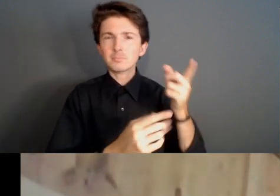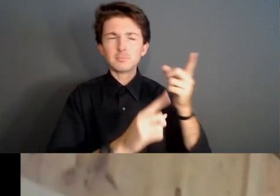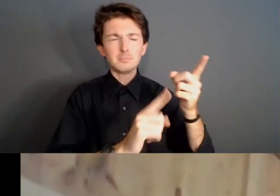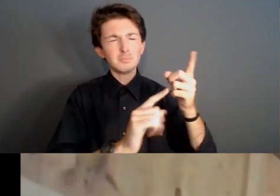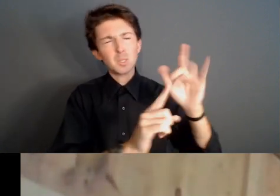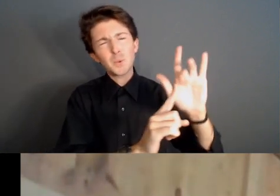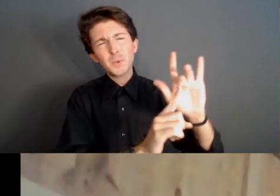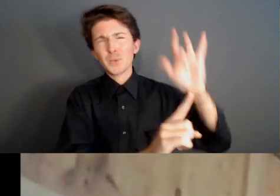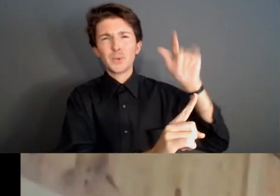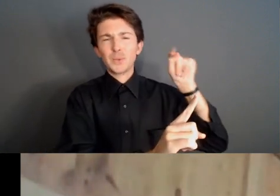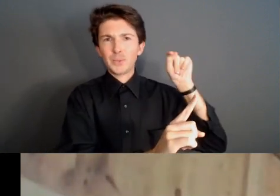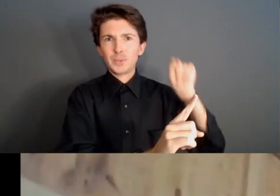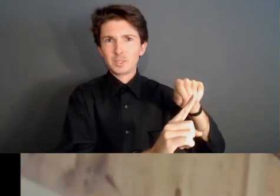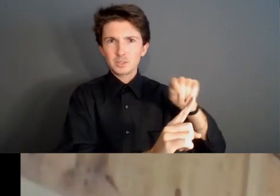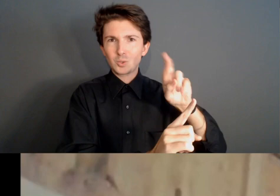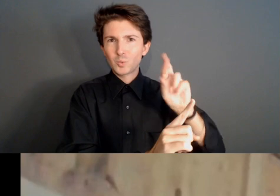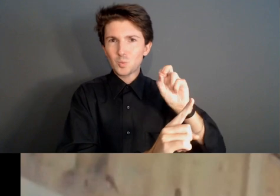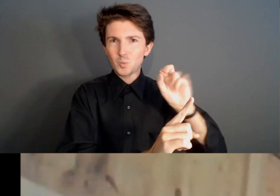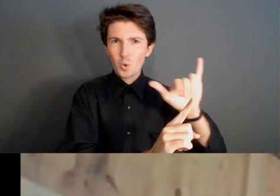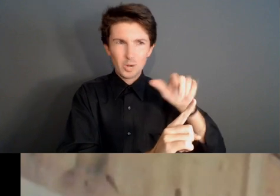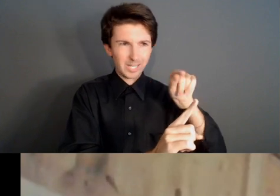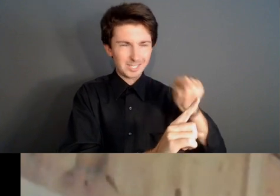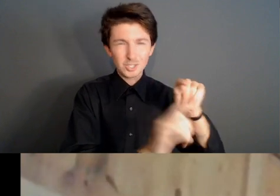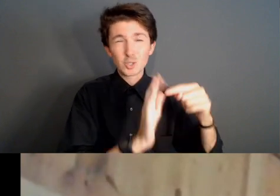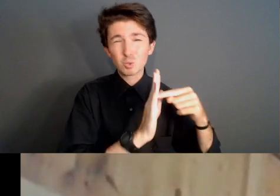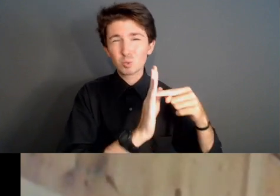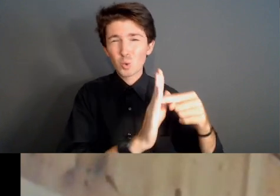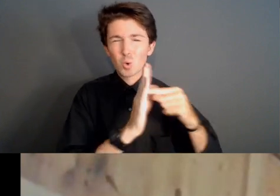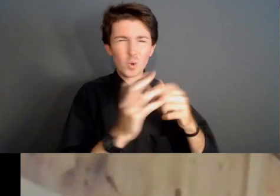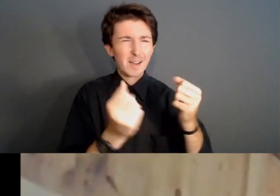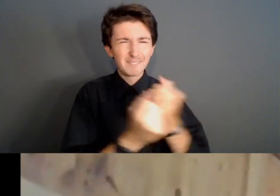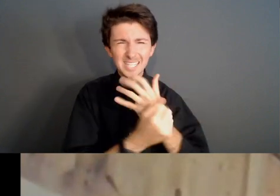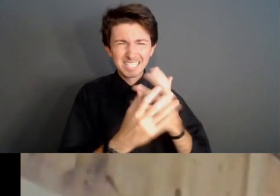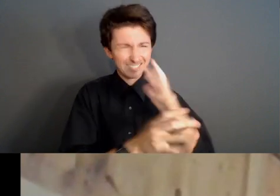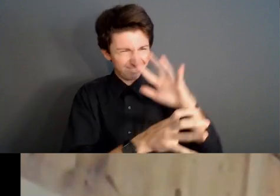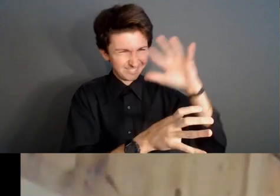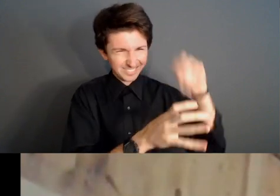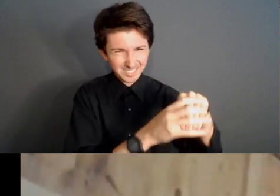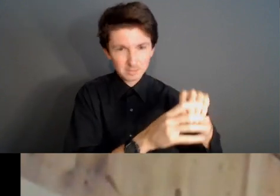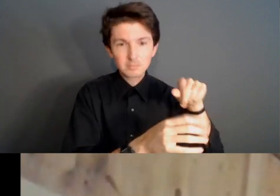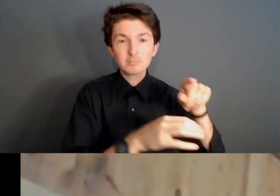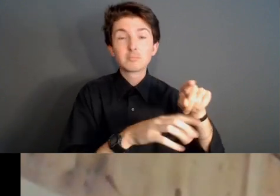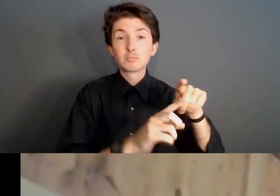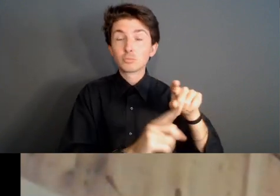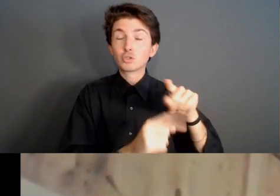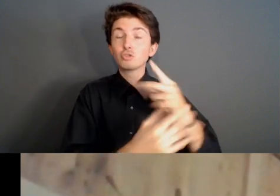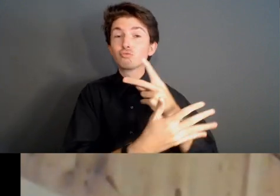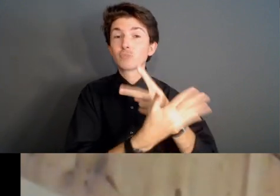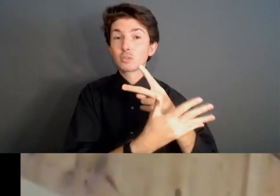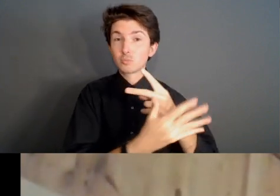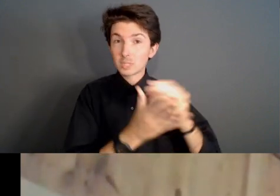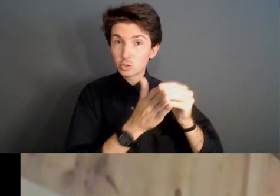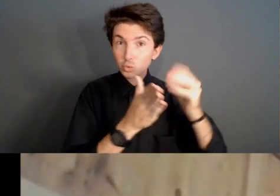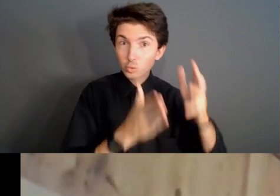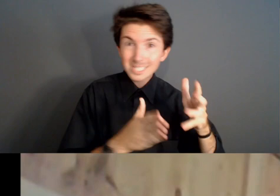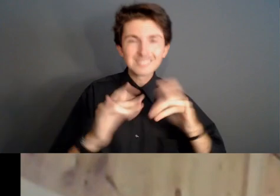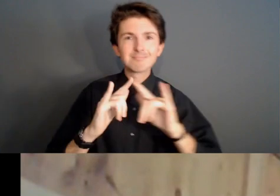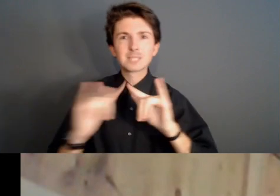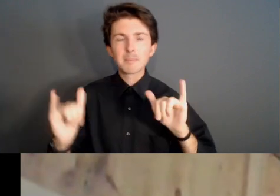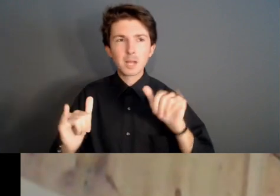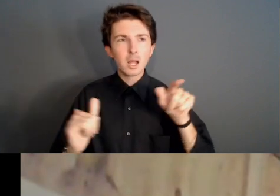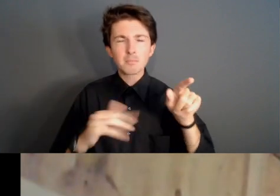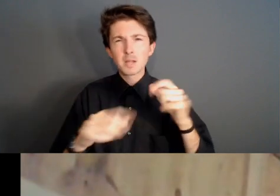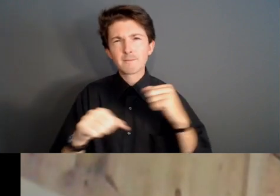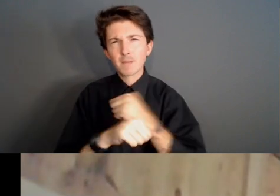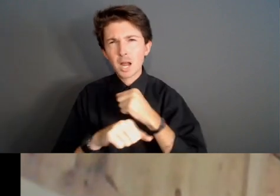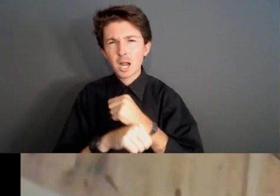apprentices. Along with being an apprentice and a graduate student, he still found time to fight for disability rights for college